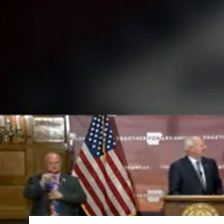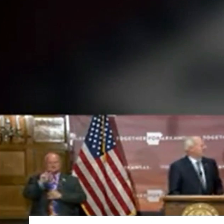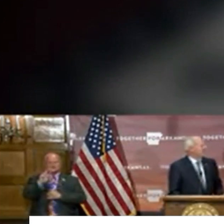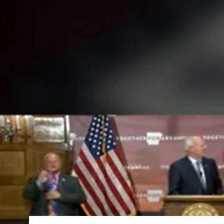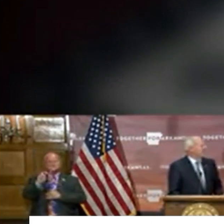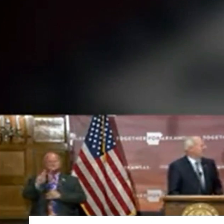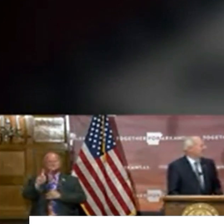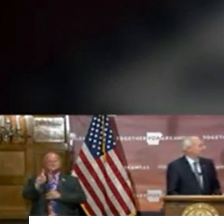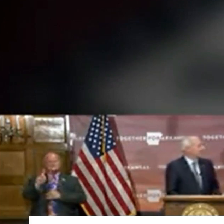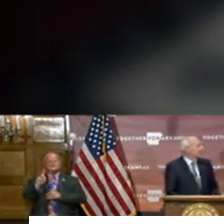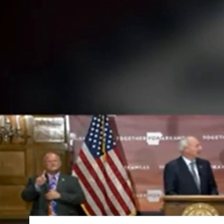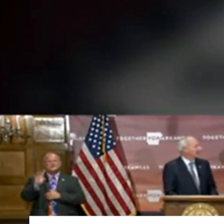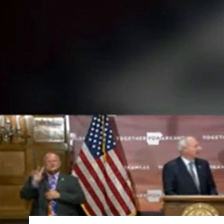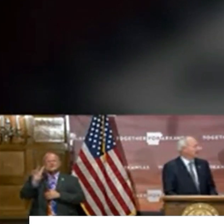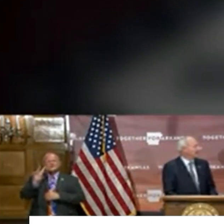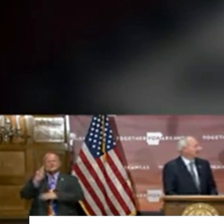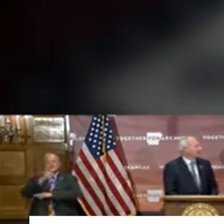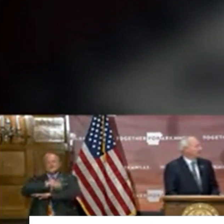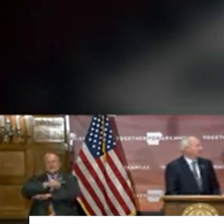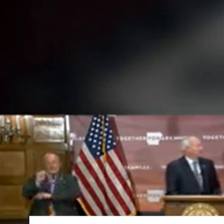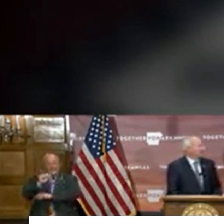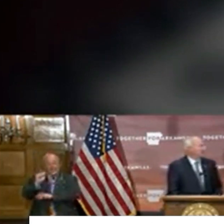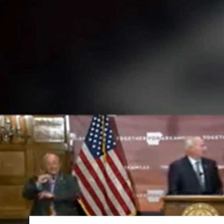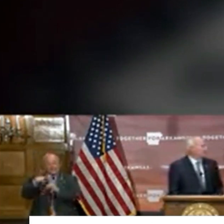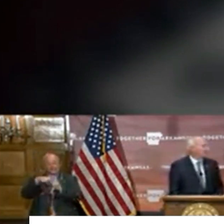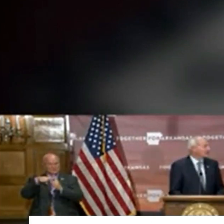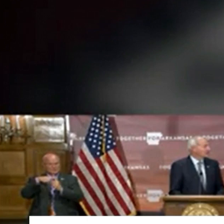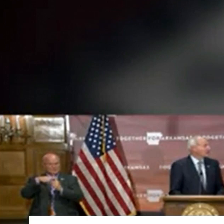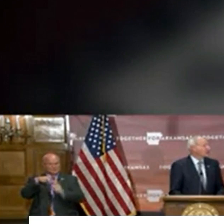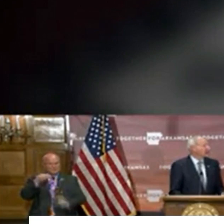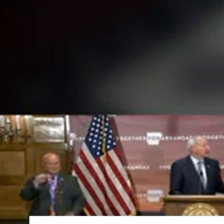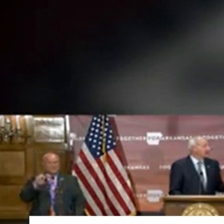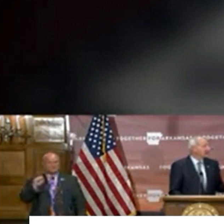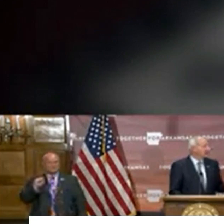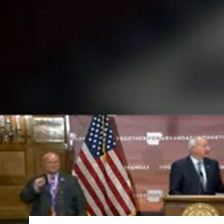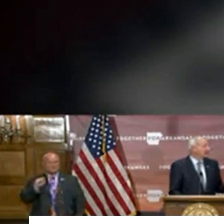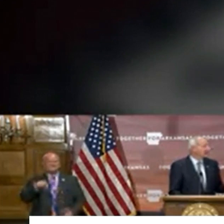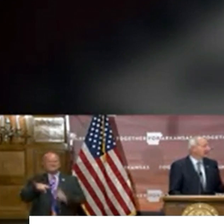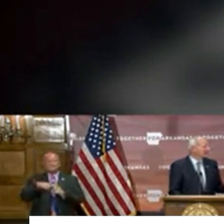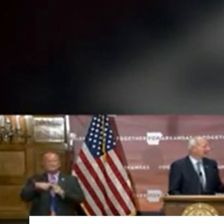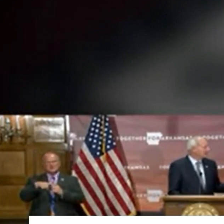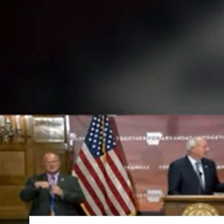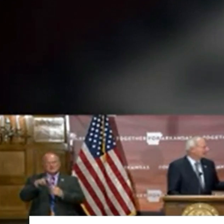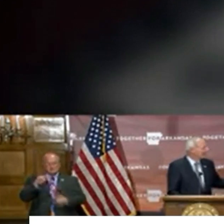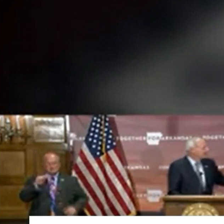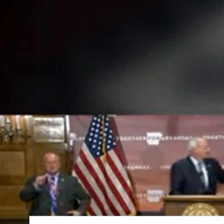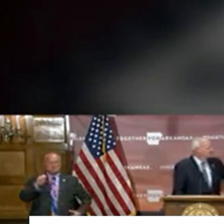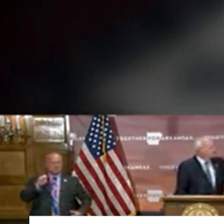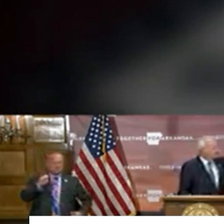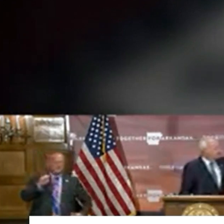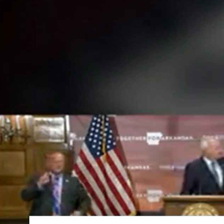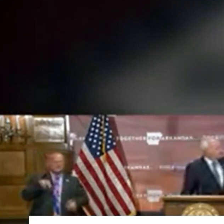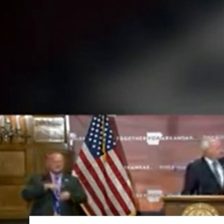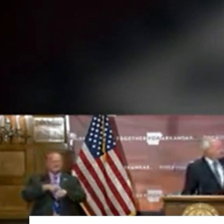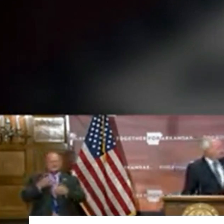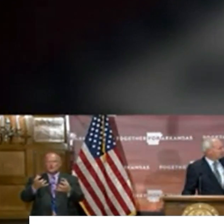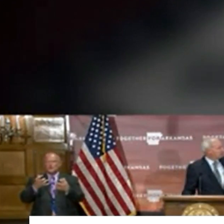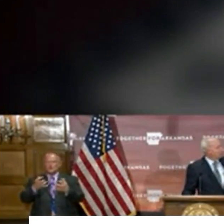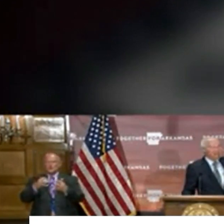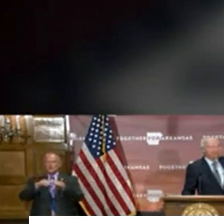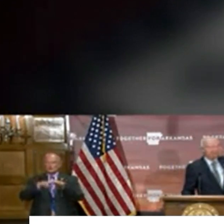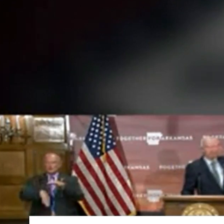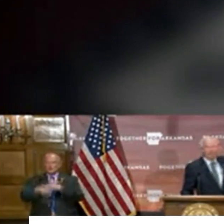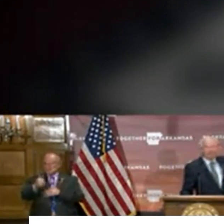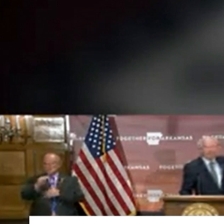look at the 7-day rolling average of positive cases, or our positivity rate, of course we always want to get